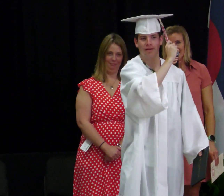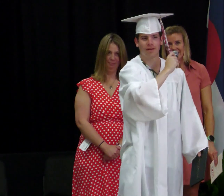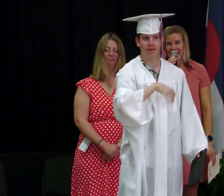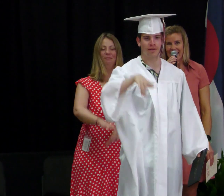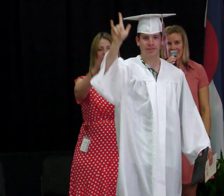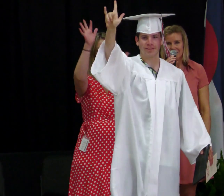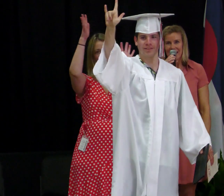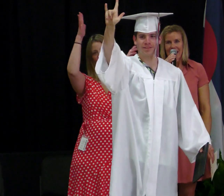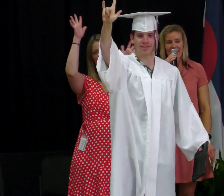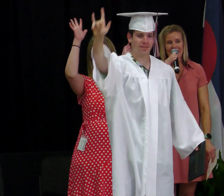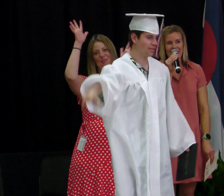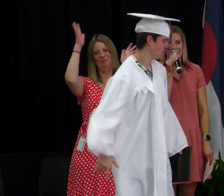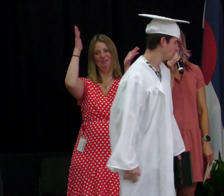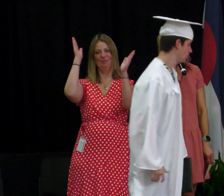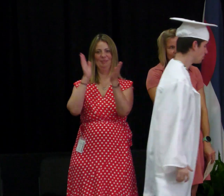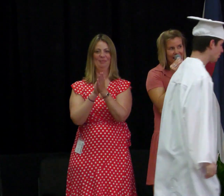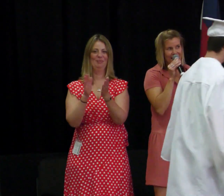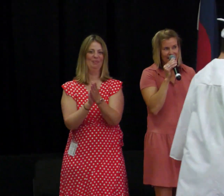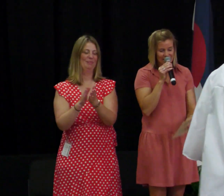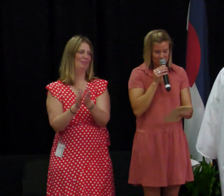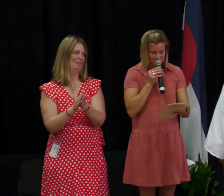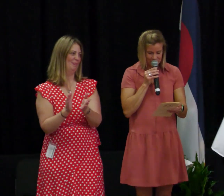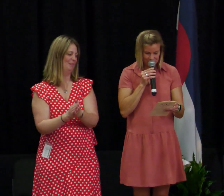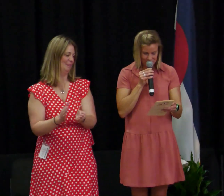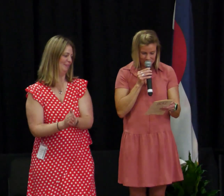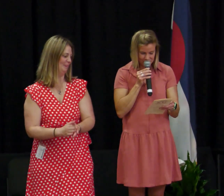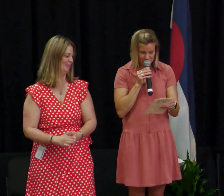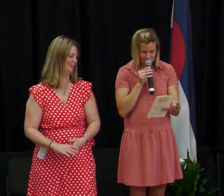right to left And an I love you sign